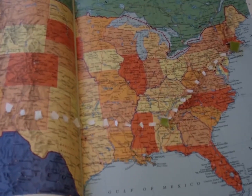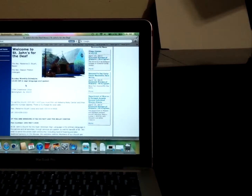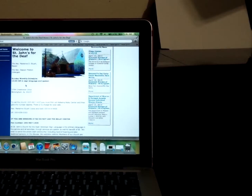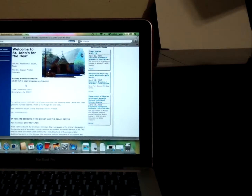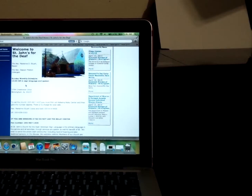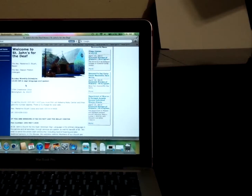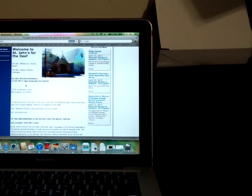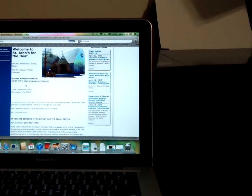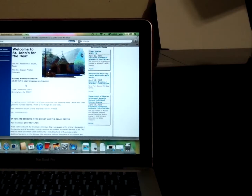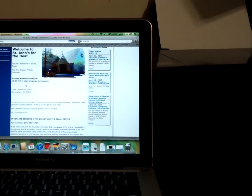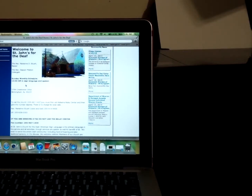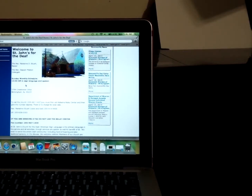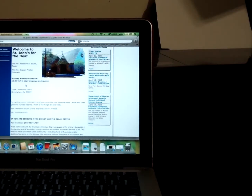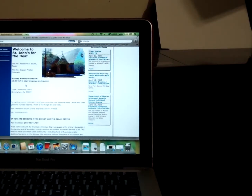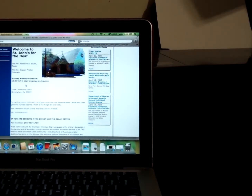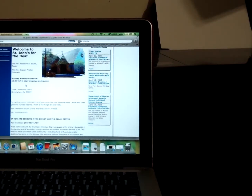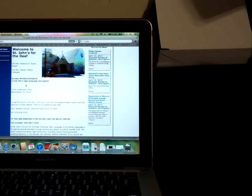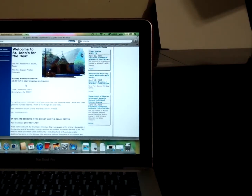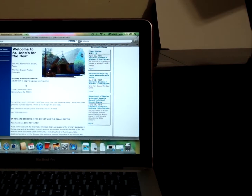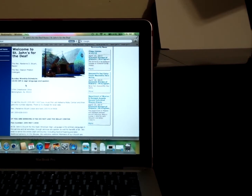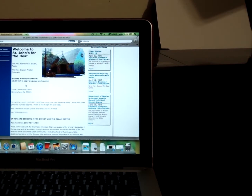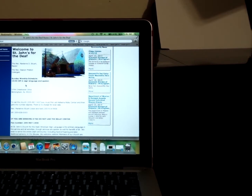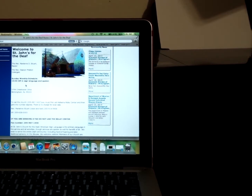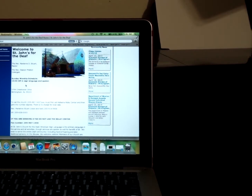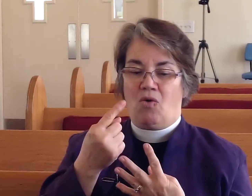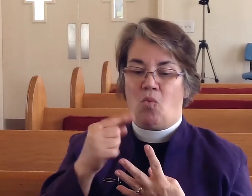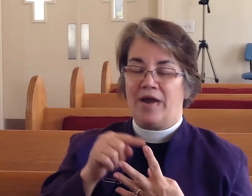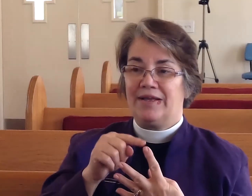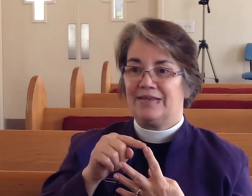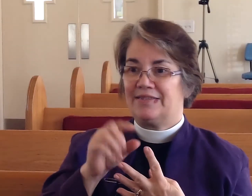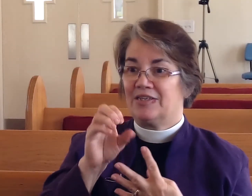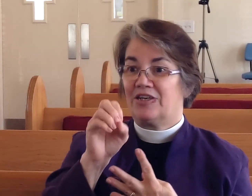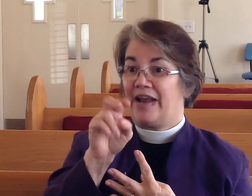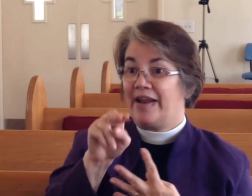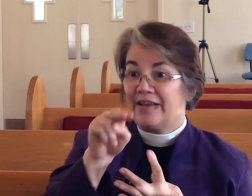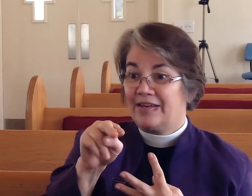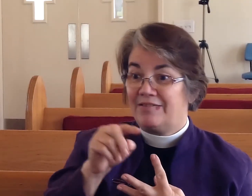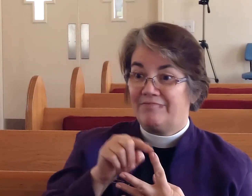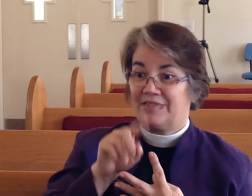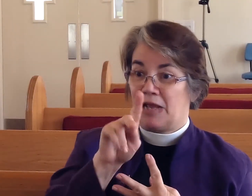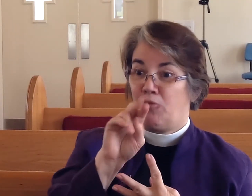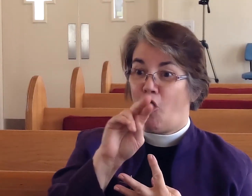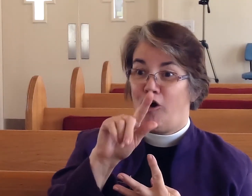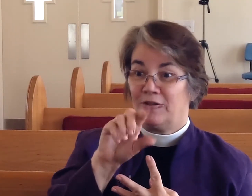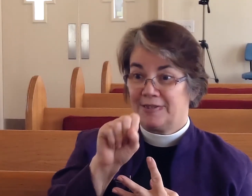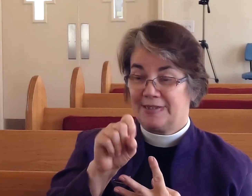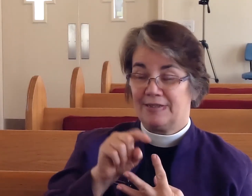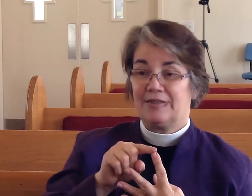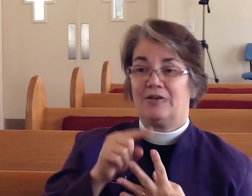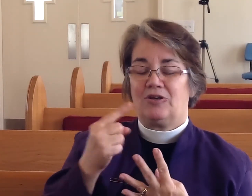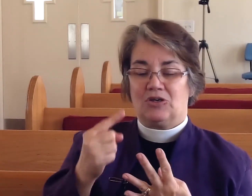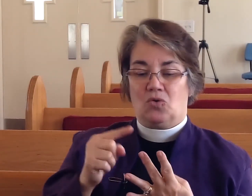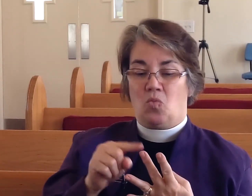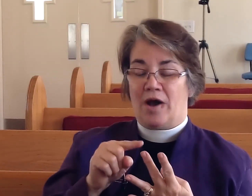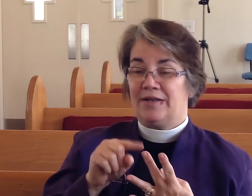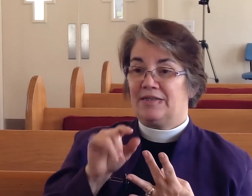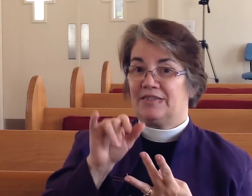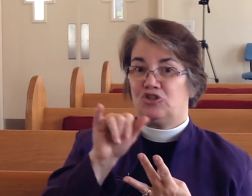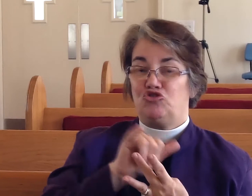By Reverend Stewart's husband for those who are unable to watch the stream live. One is in Connecticut, St. Paul's. One is New